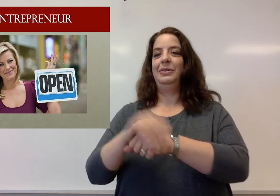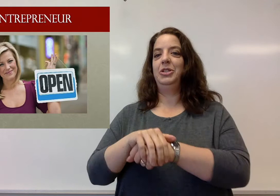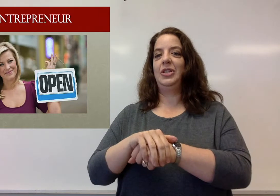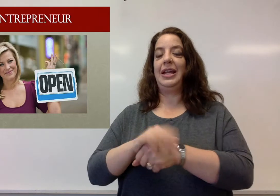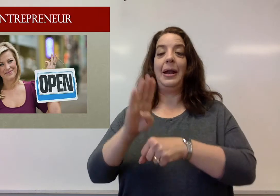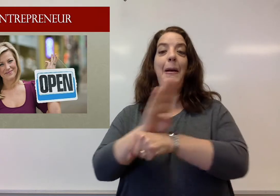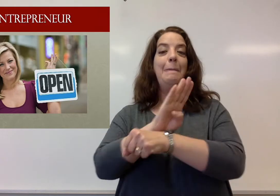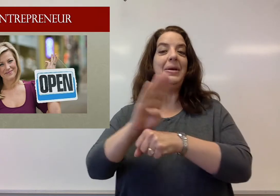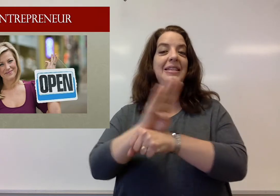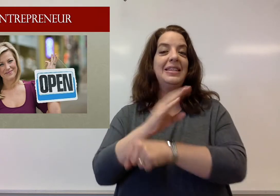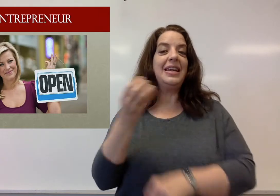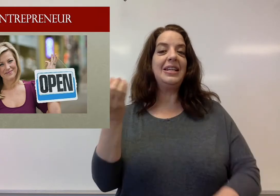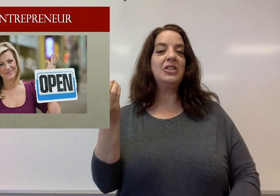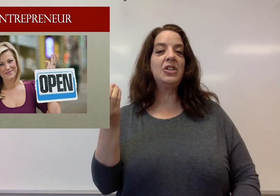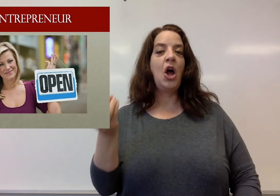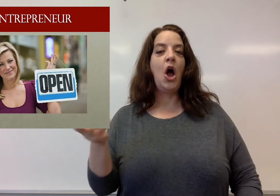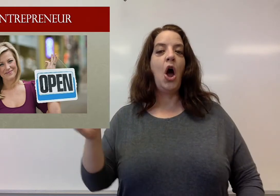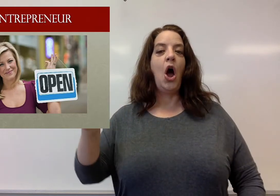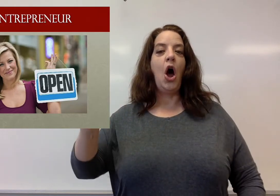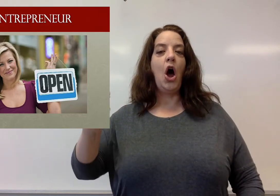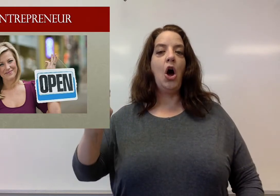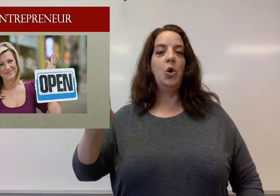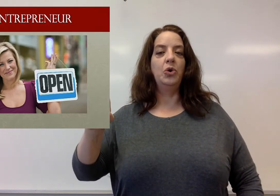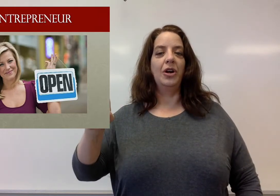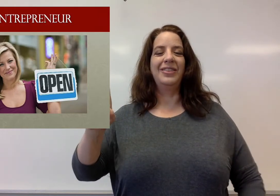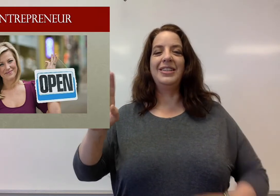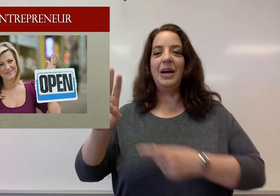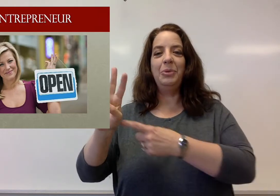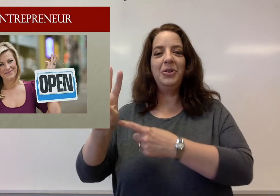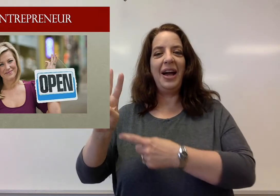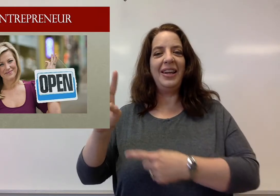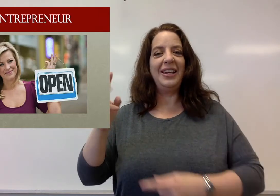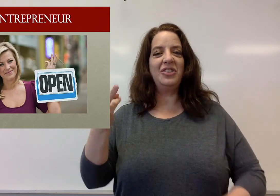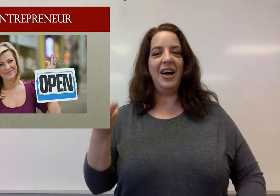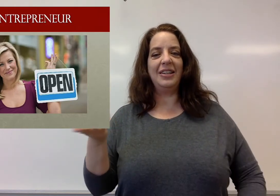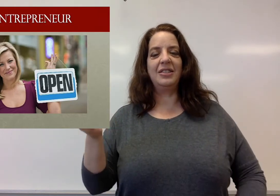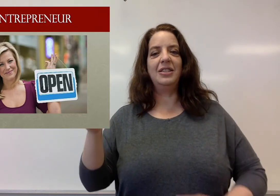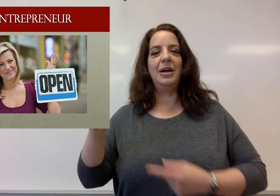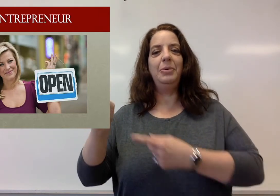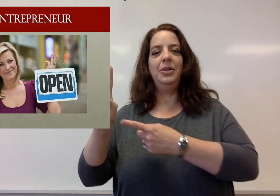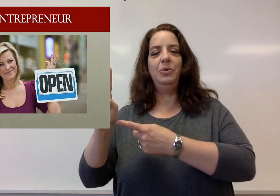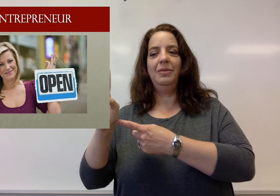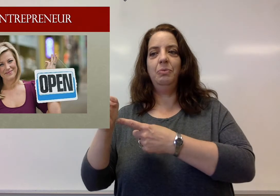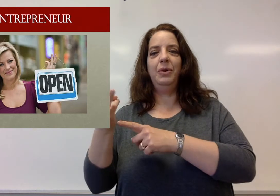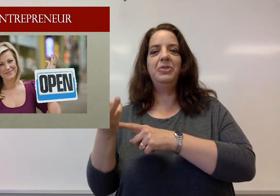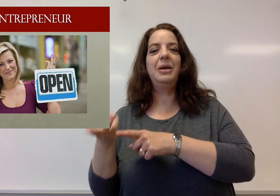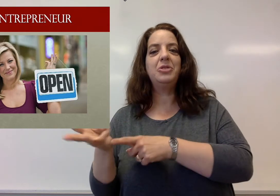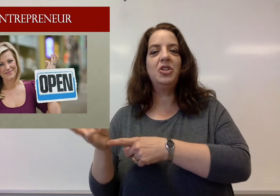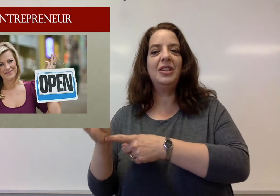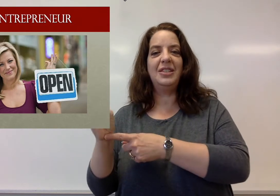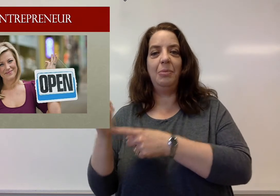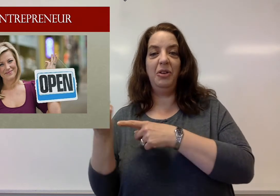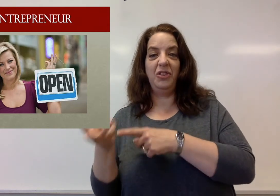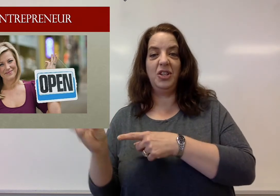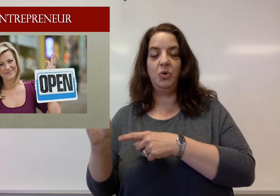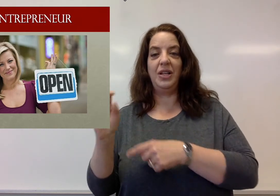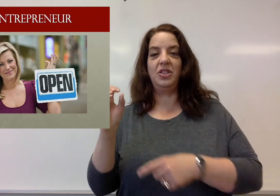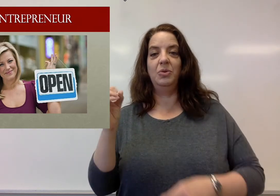do that again. Business owner. The W kind of gets lost. The W, we've substituted the W for the twist, so it's